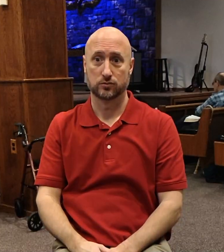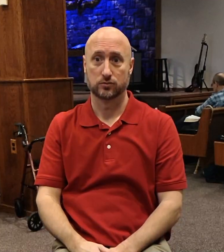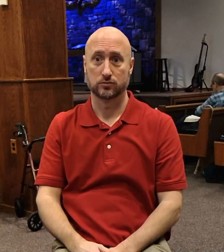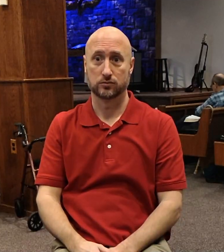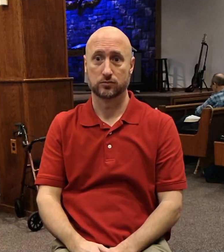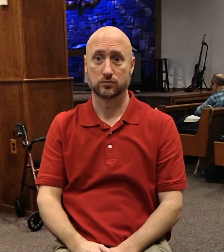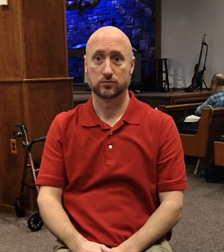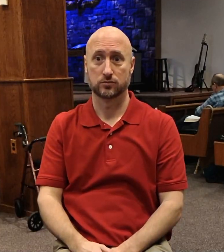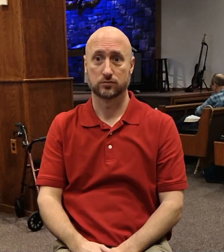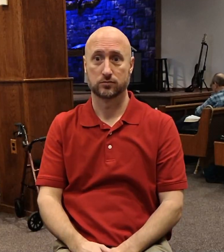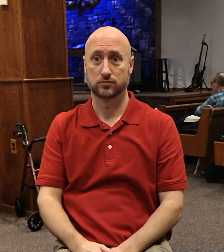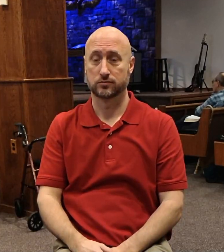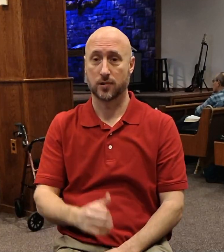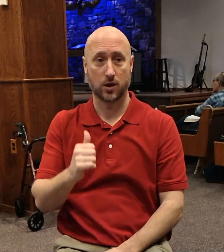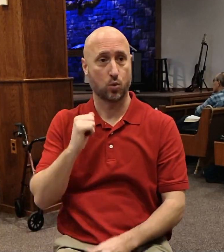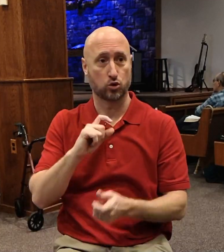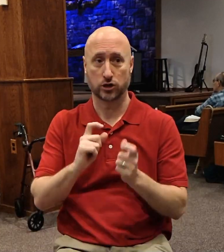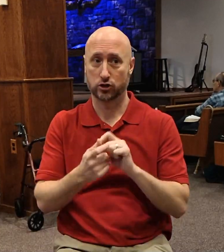It's not going to change.